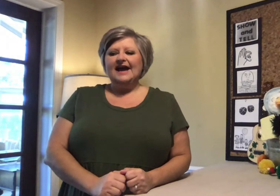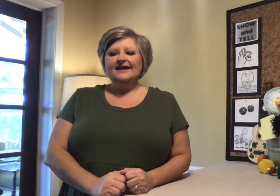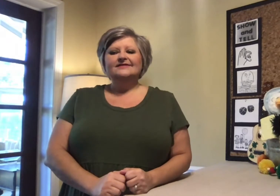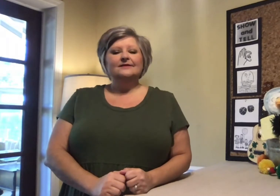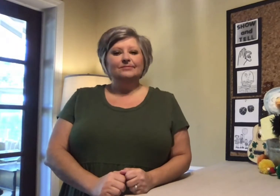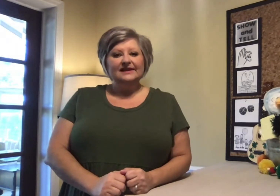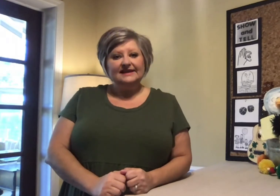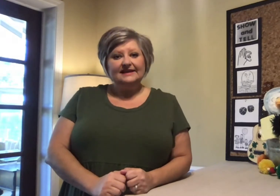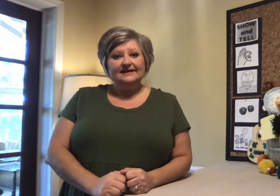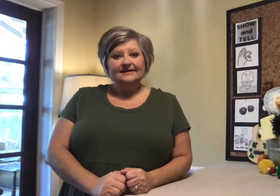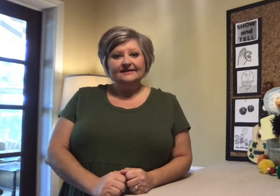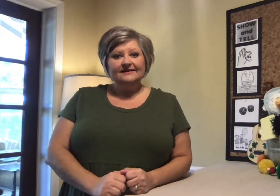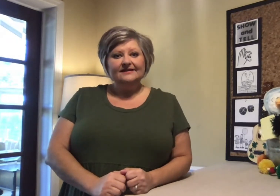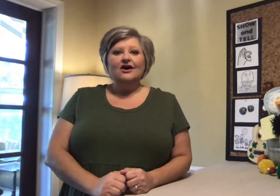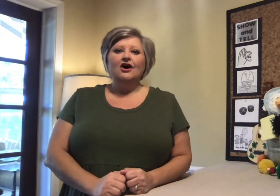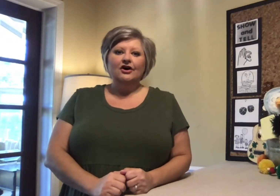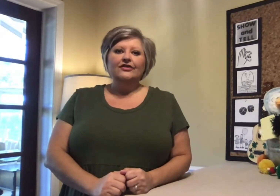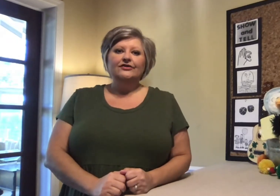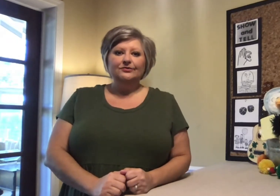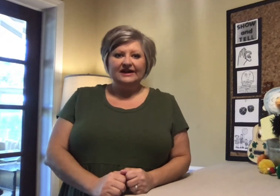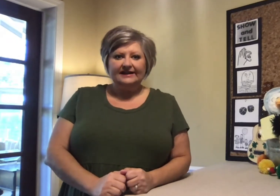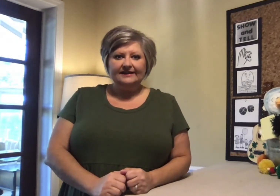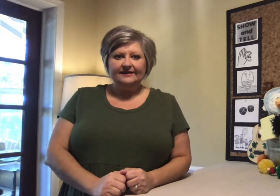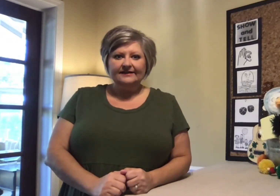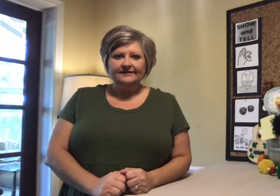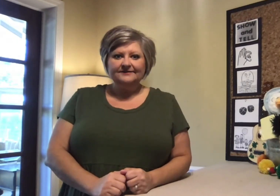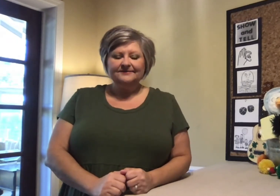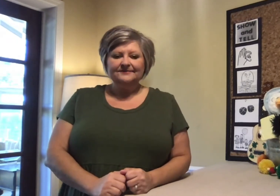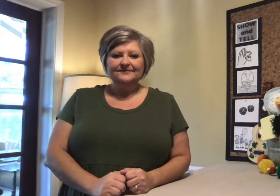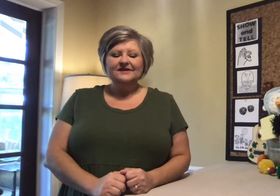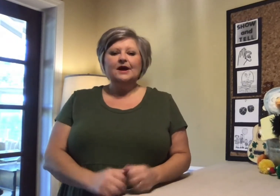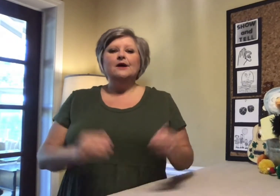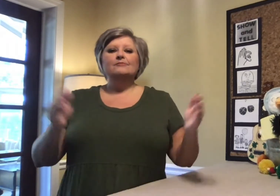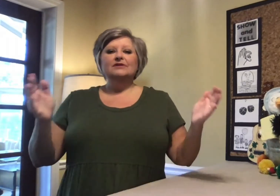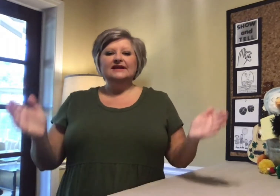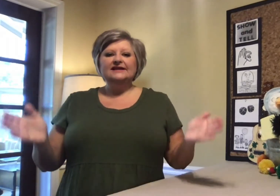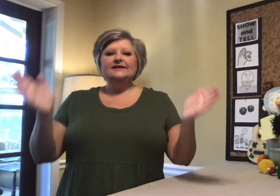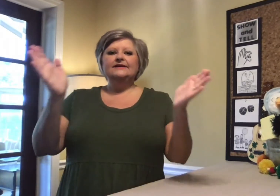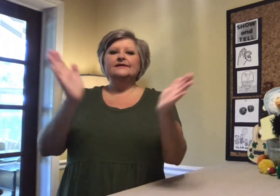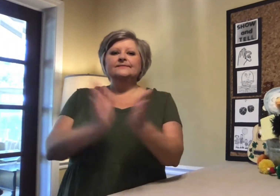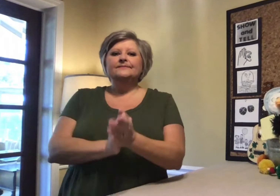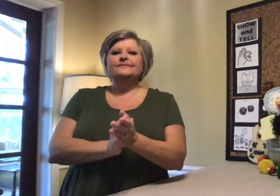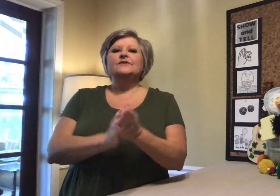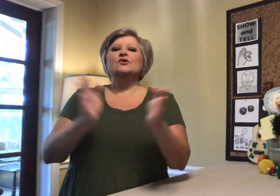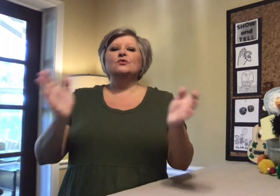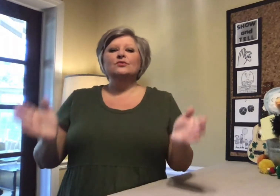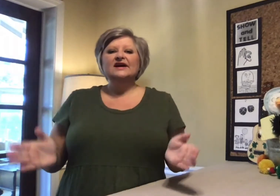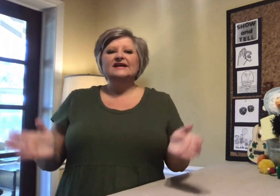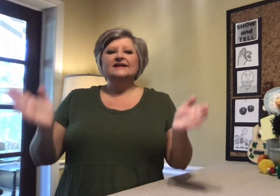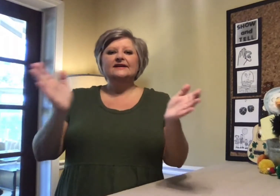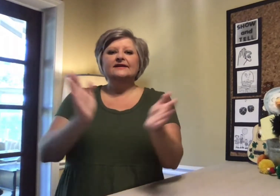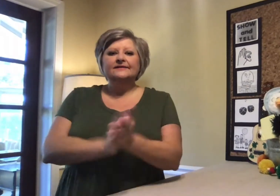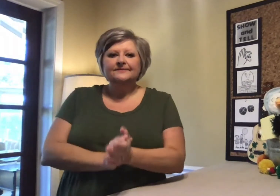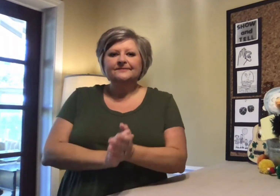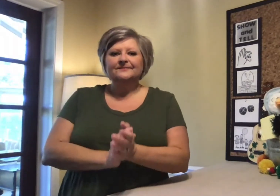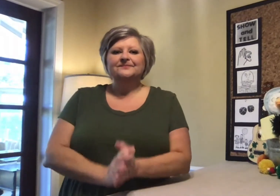the bling on the ring. Bling, ring.